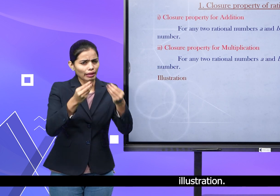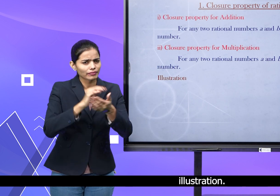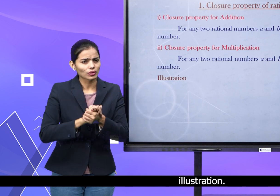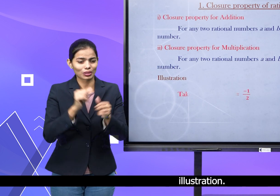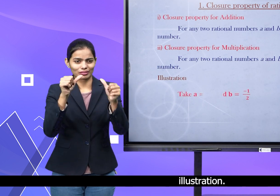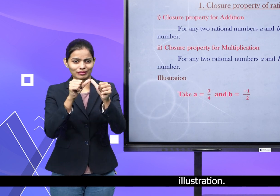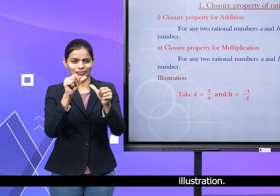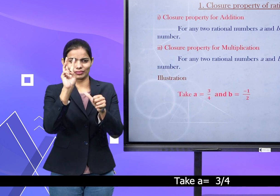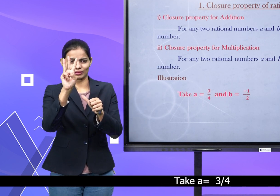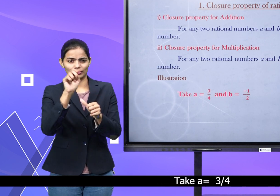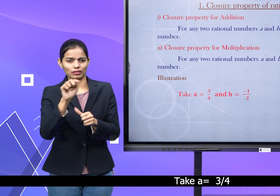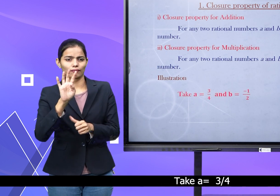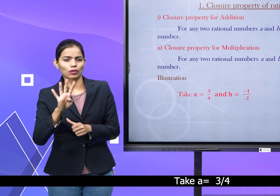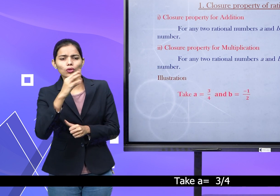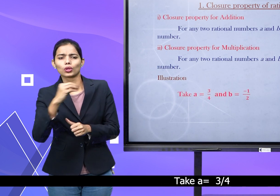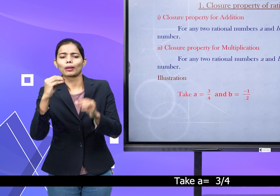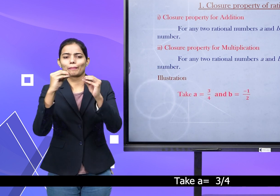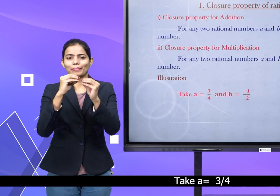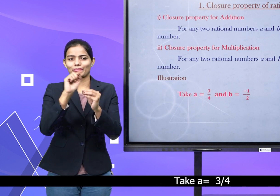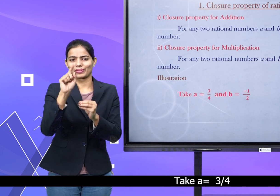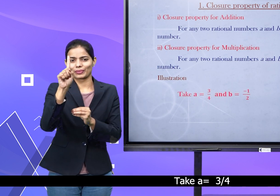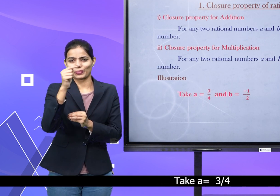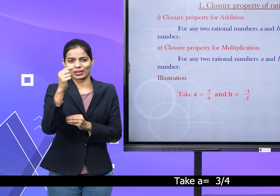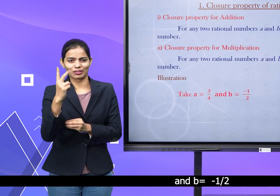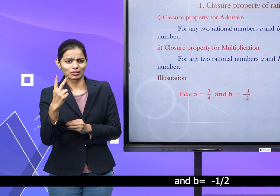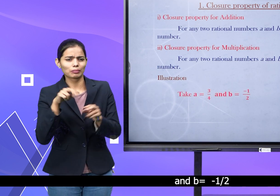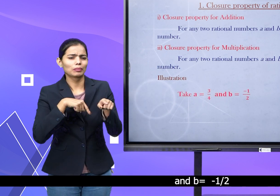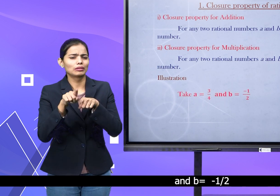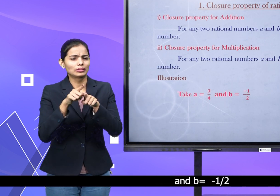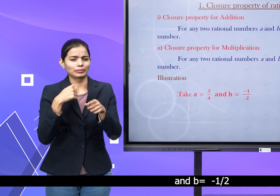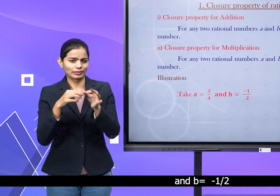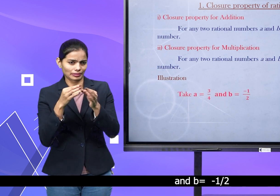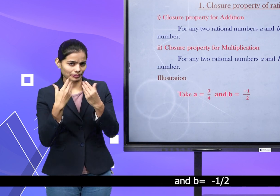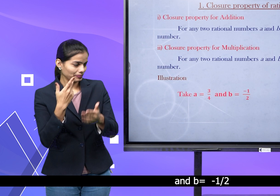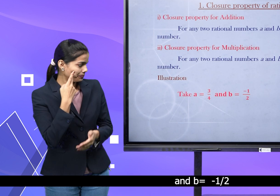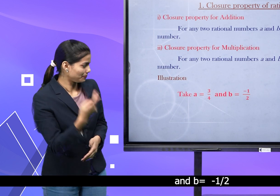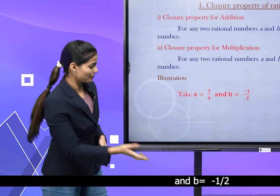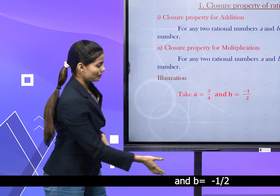Illustration: take a is equal to 3 by 4 and b is equal to minus 1 by 2.